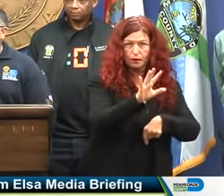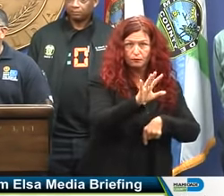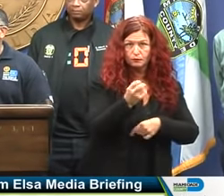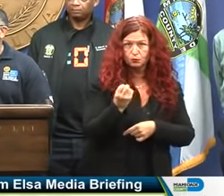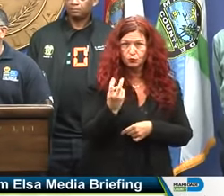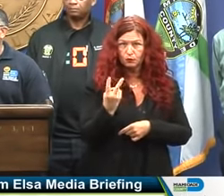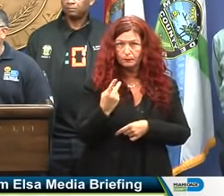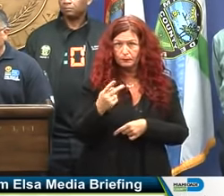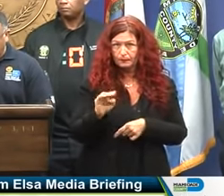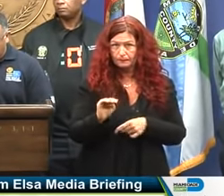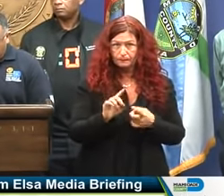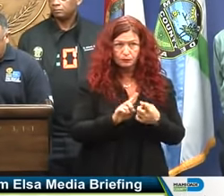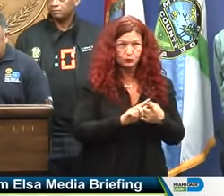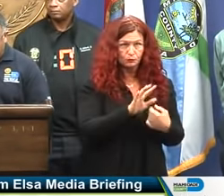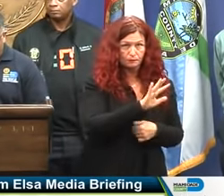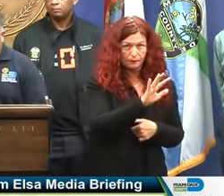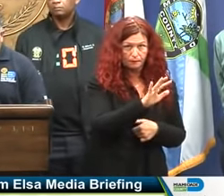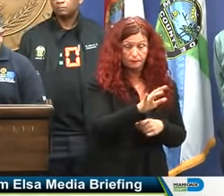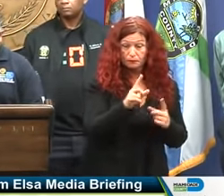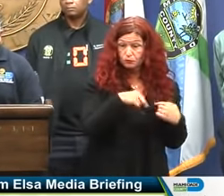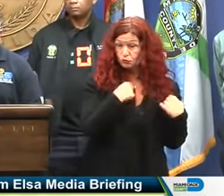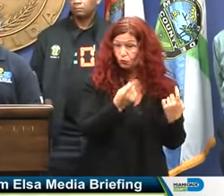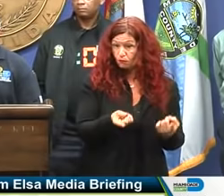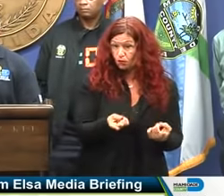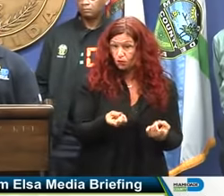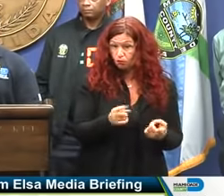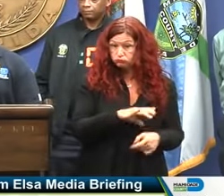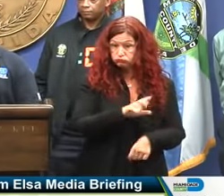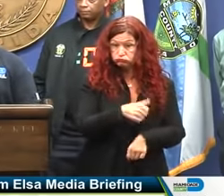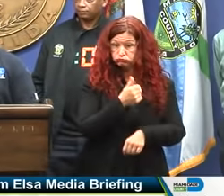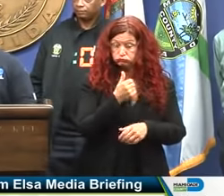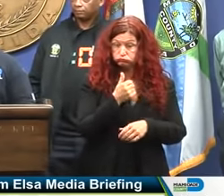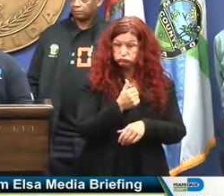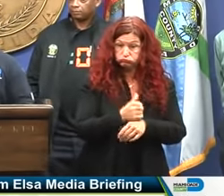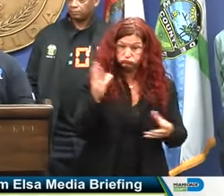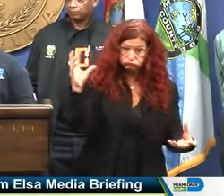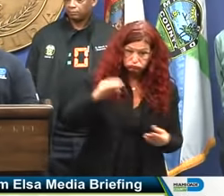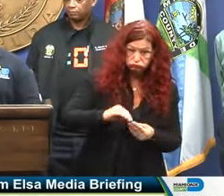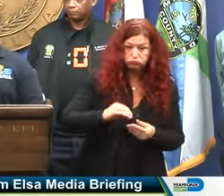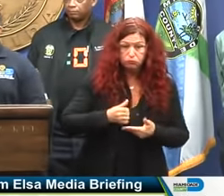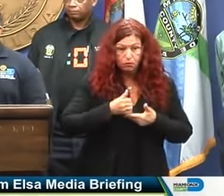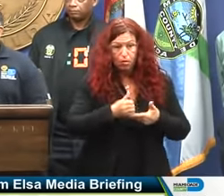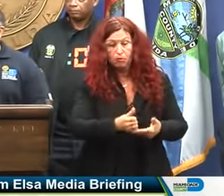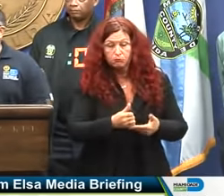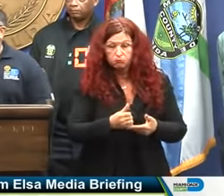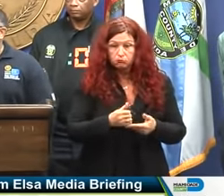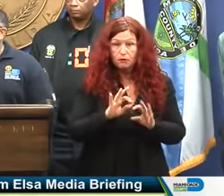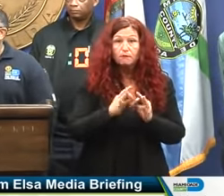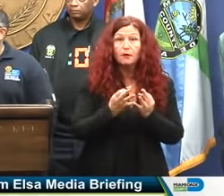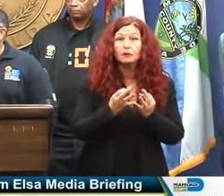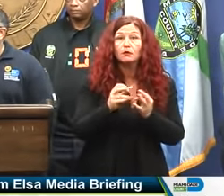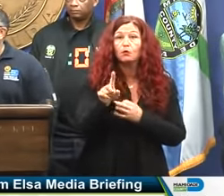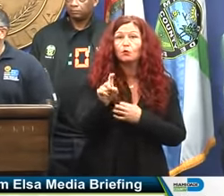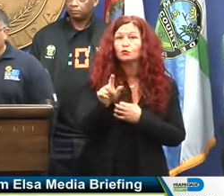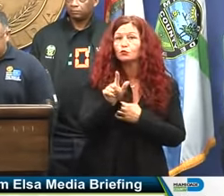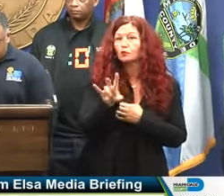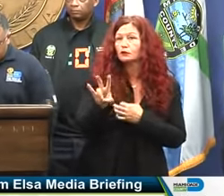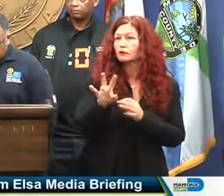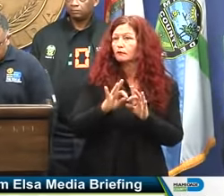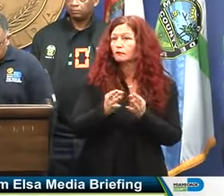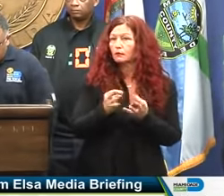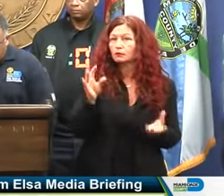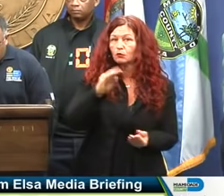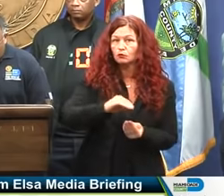families served to date is 127. FEMA, as we have all been in a unified command, is also supporting our